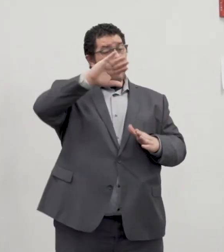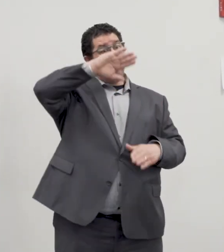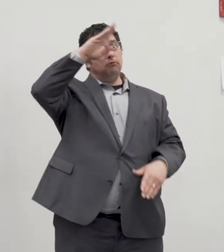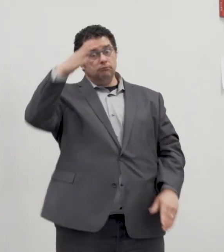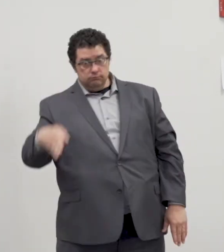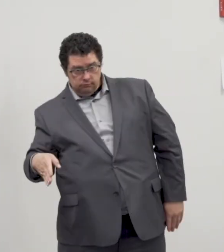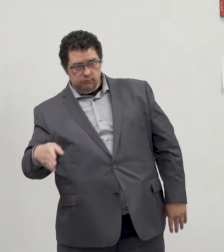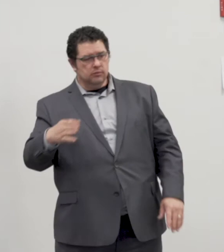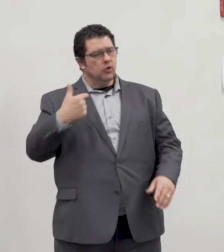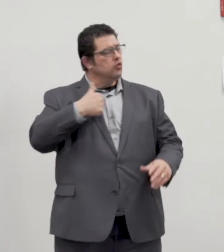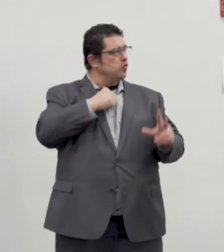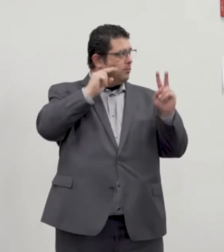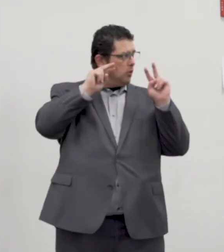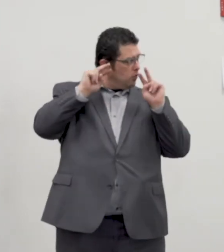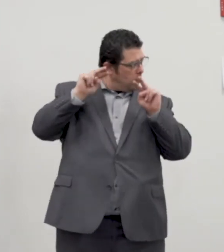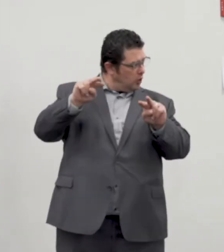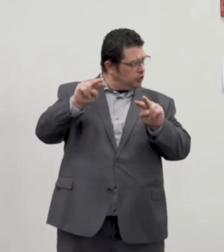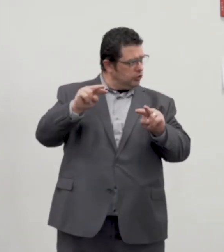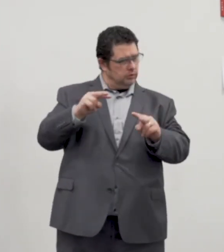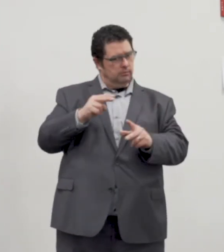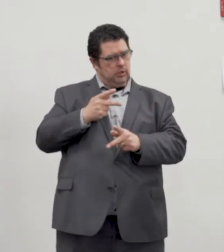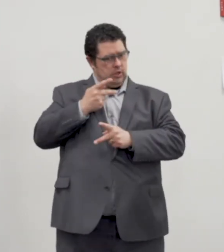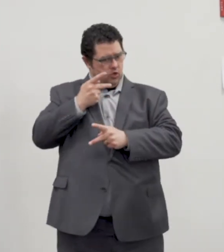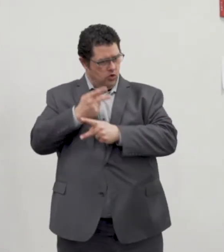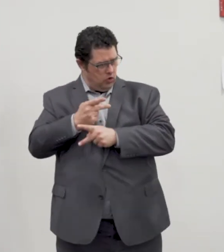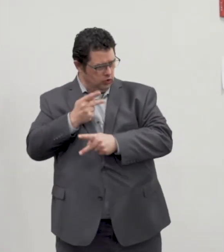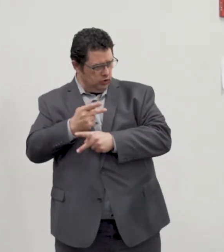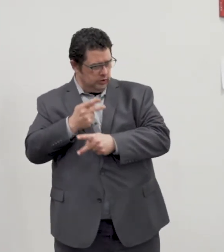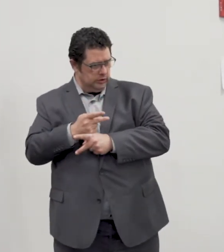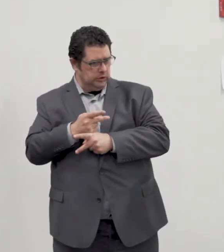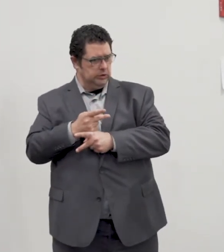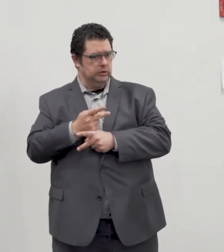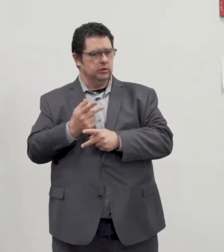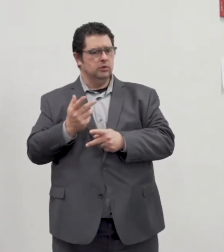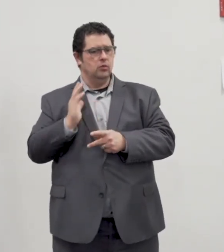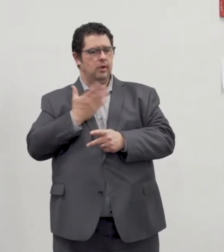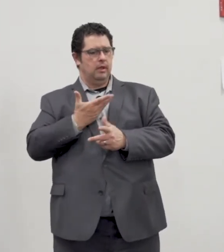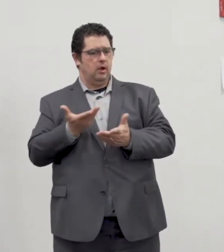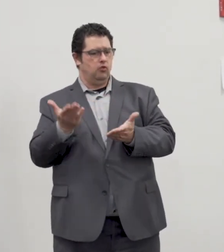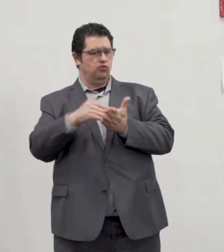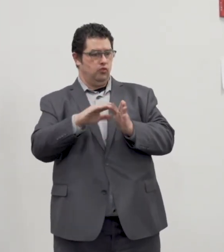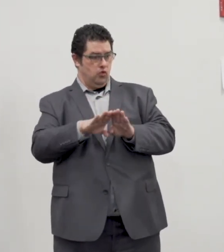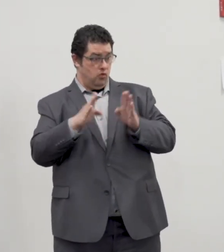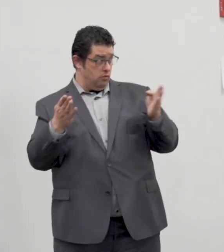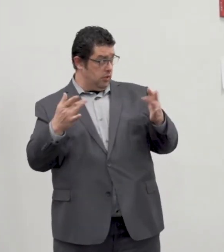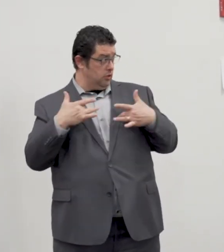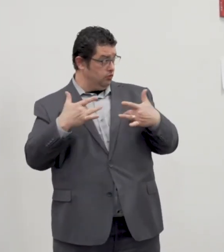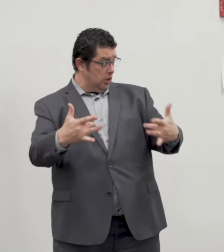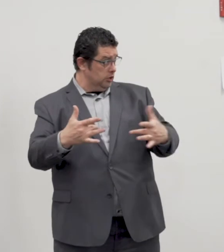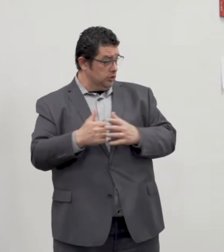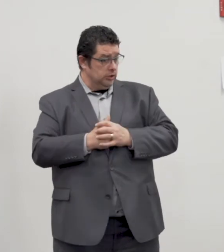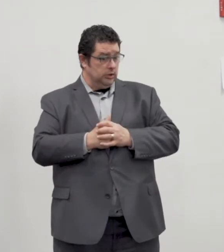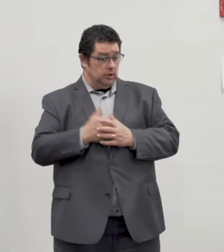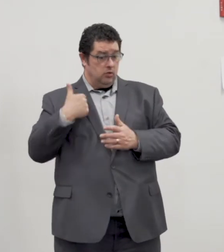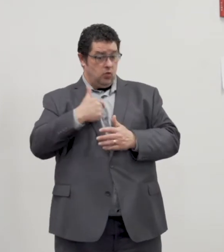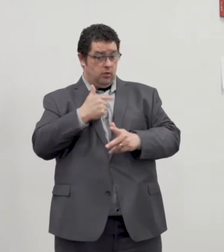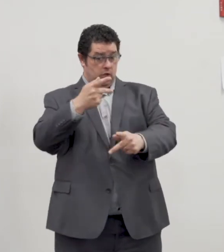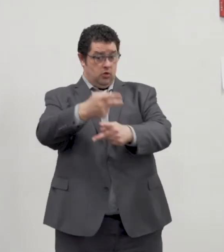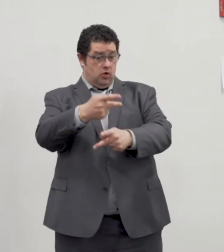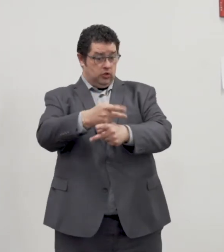watch that trend. We're going to be very cautious with our reopening strategy, and we're going to be cautious as we begin